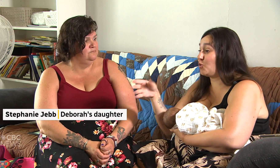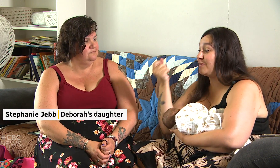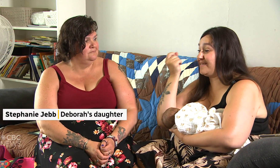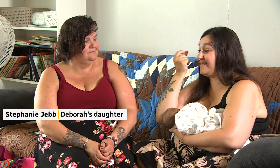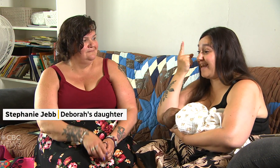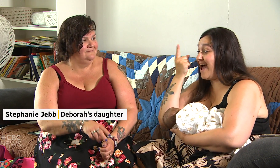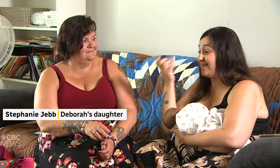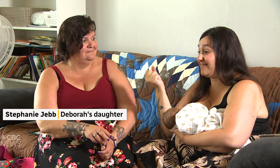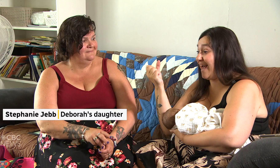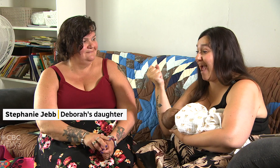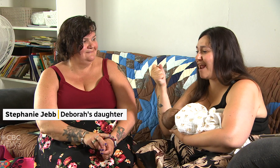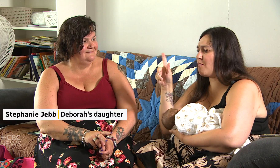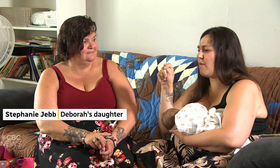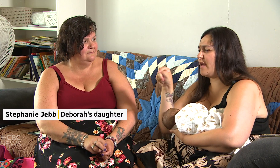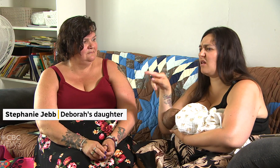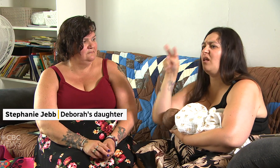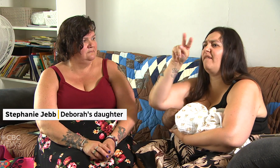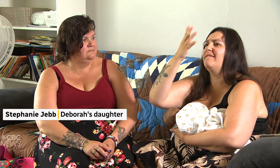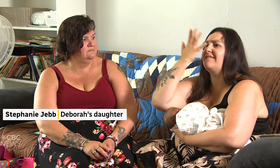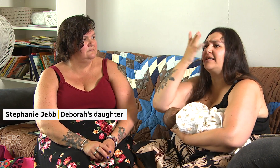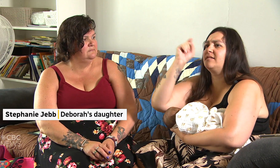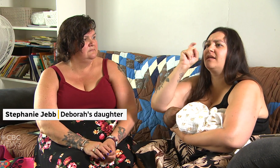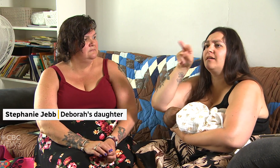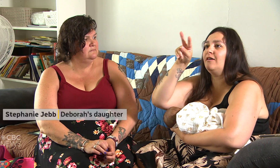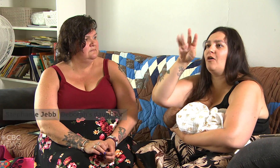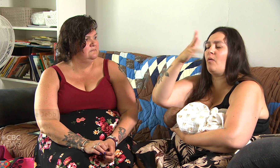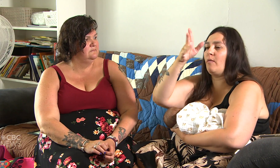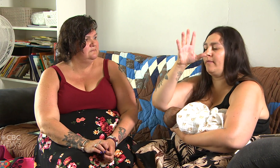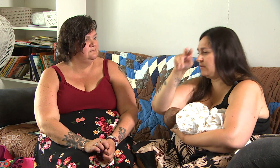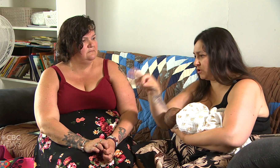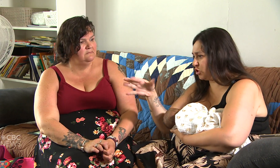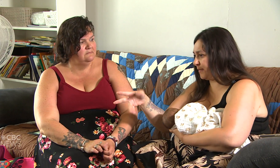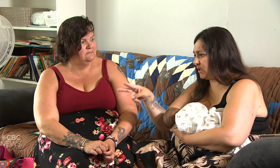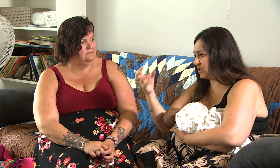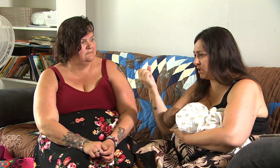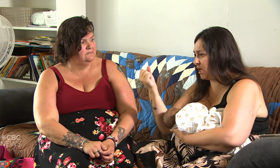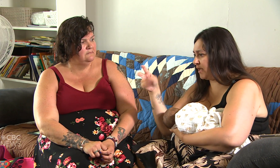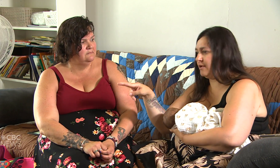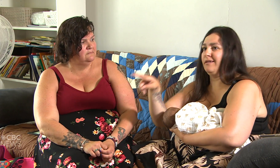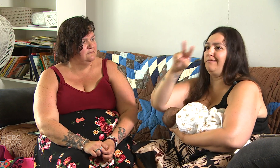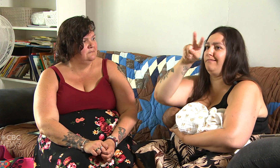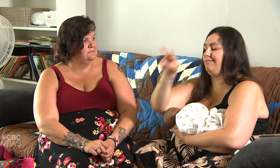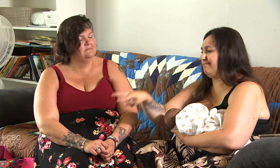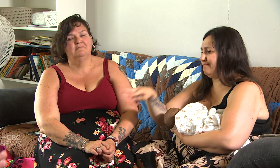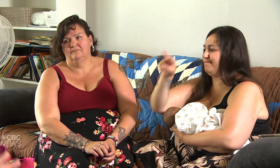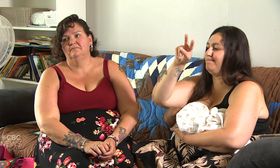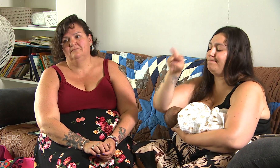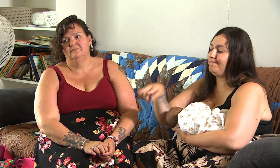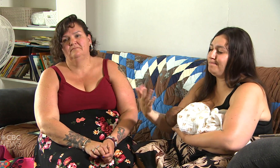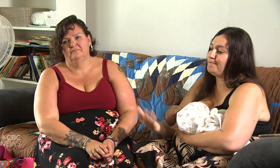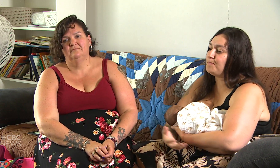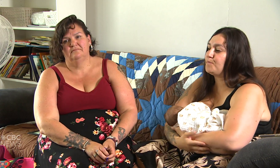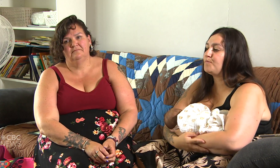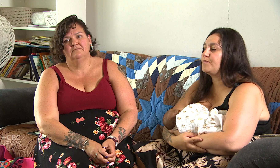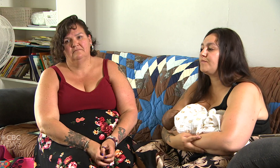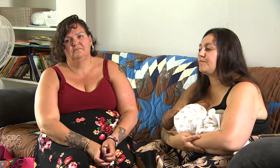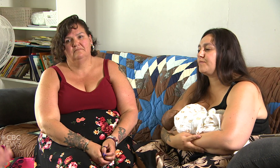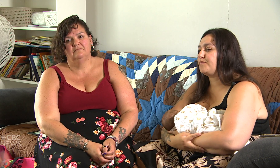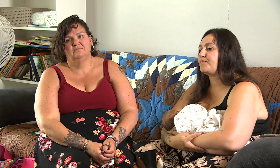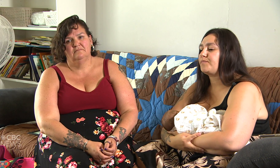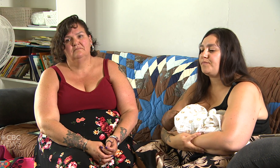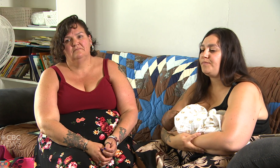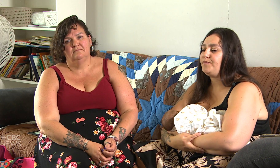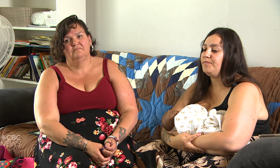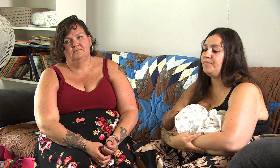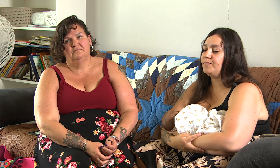other. So yes, we could see them, but we couldn't know what they were saying from seeing the interpreter at the same time. So like, you have to watch the interpreter